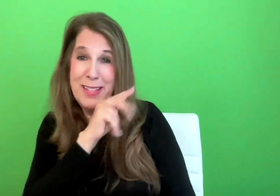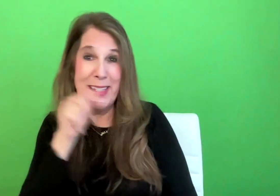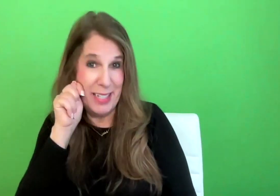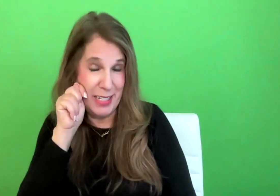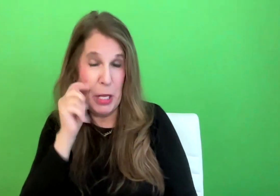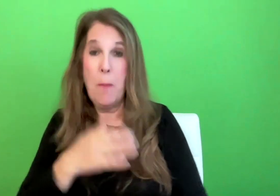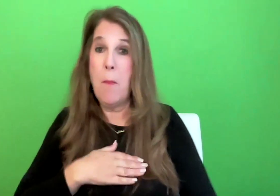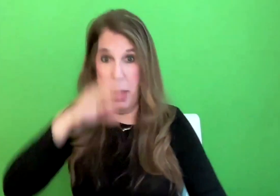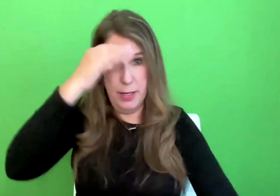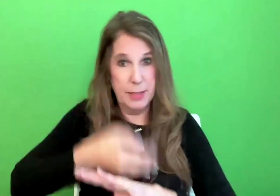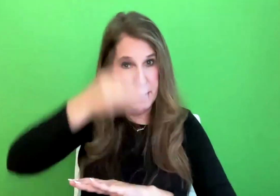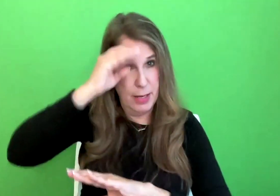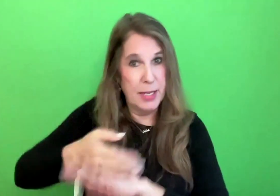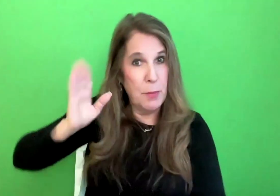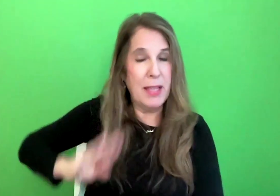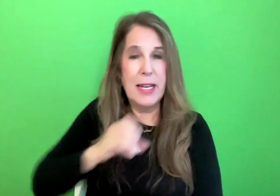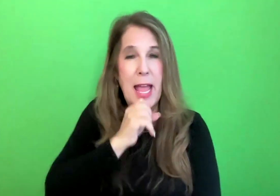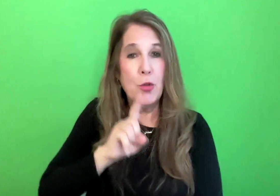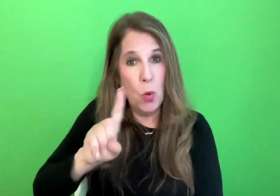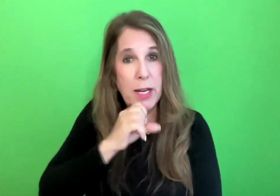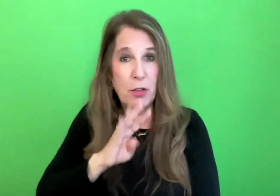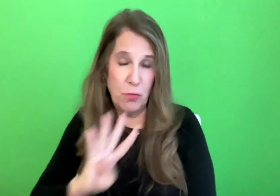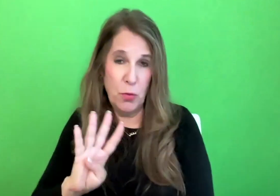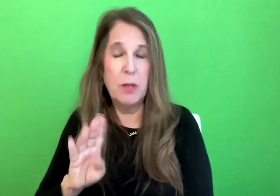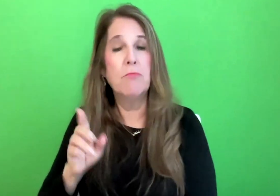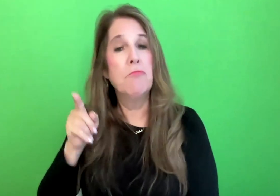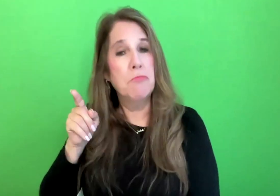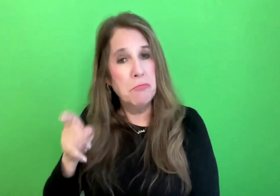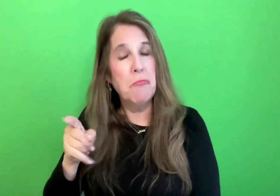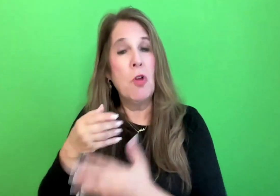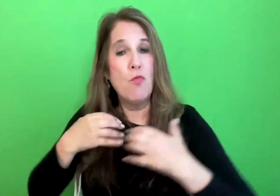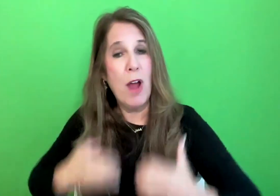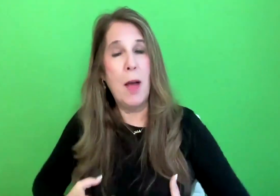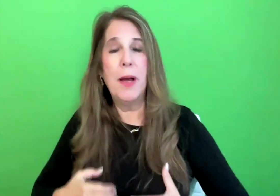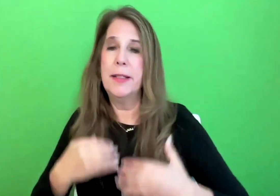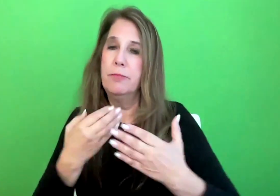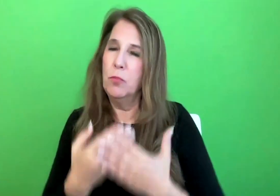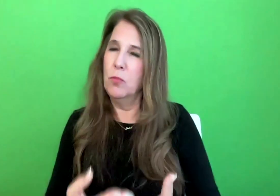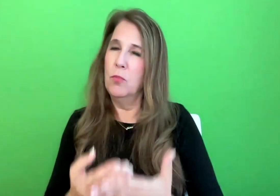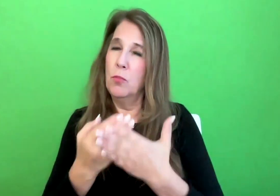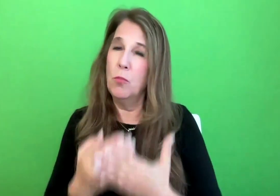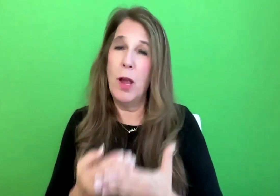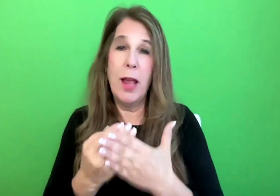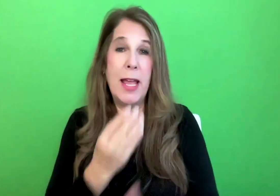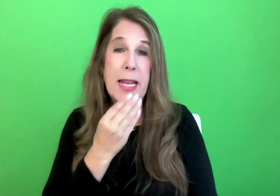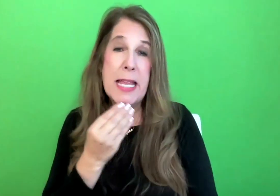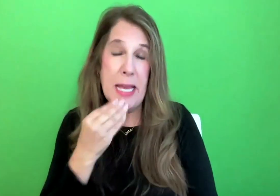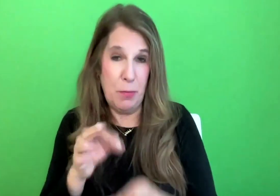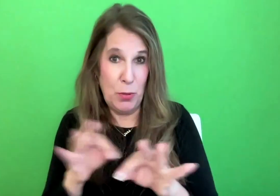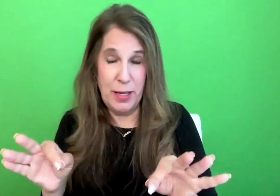a bunch of songs and prayers in Hebrew. We politely smiled and listened as we did not understand any of